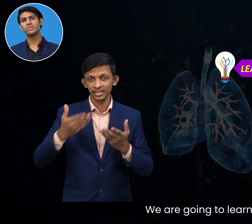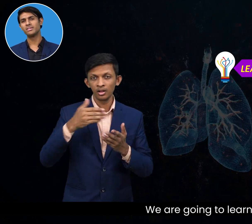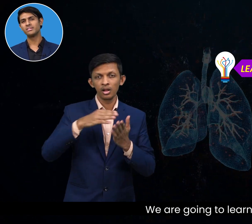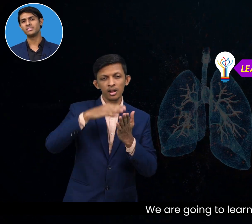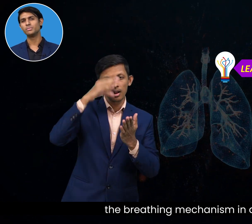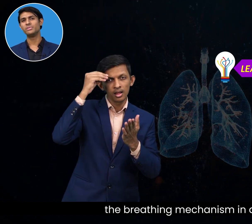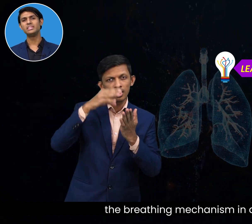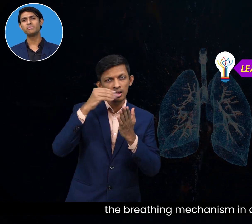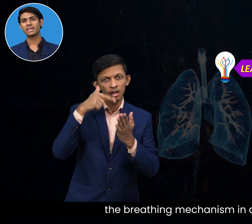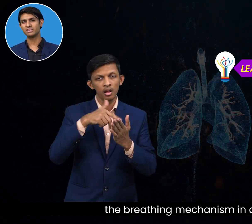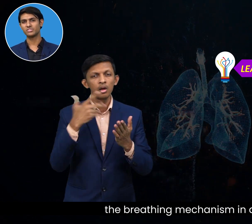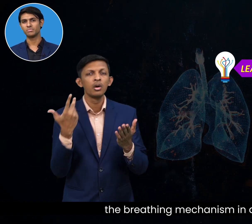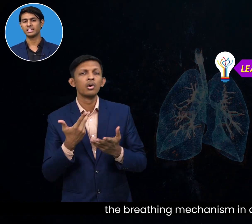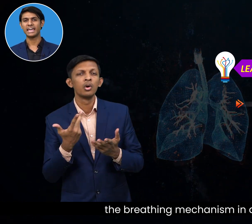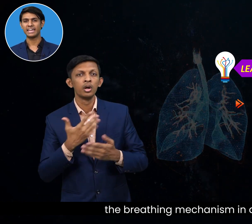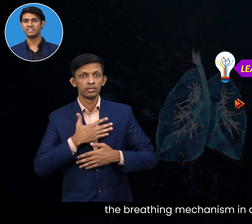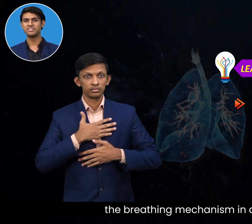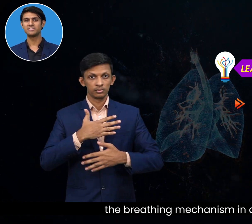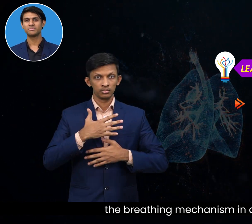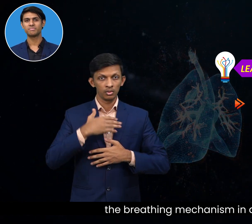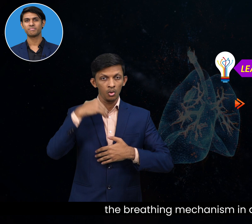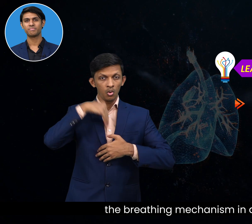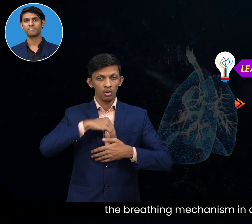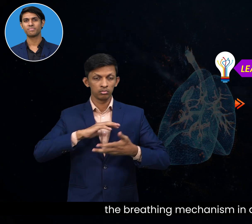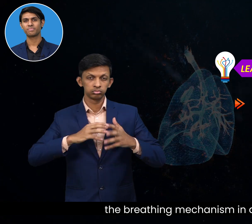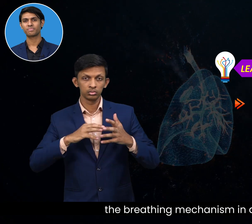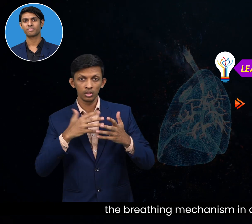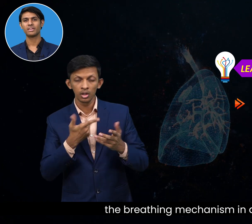We are going to learn the breathing mechanism in annelids,